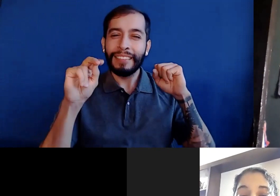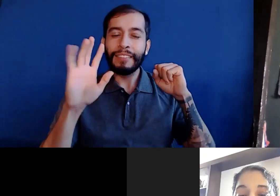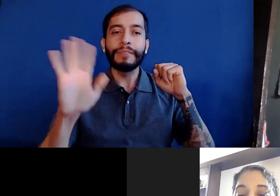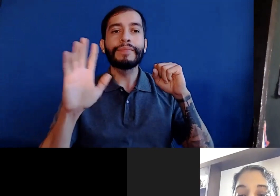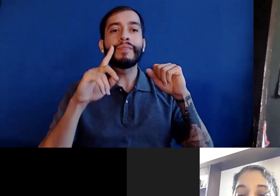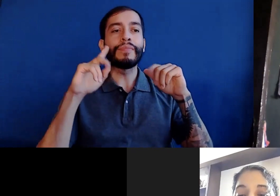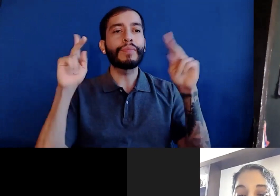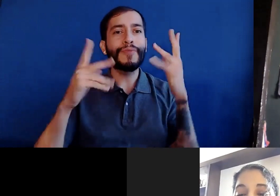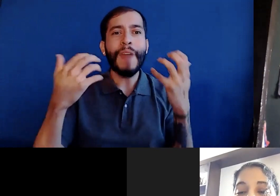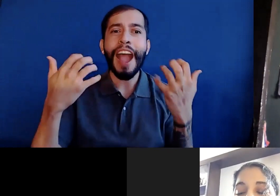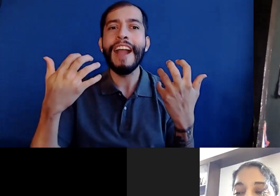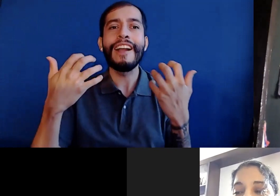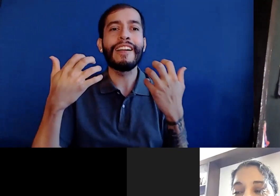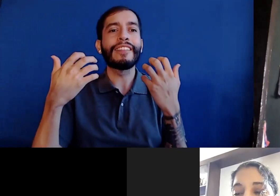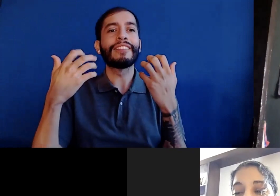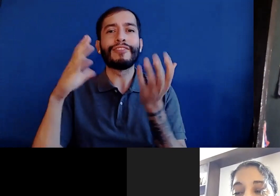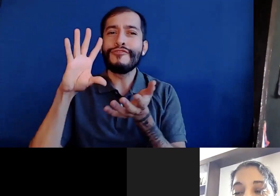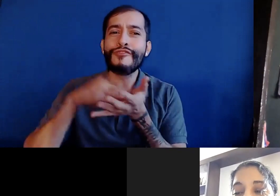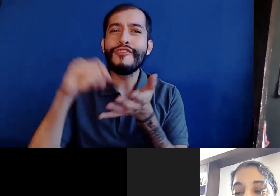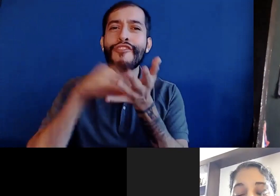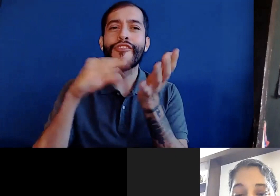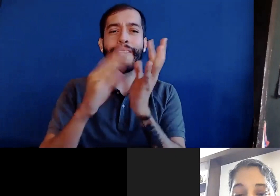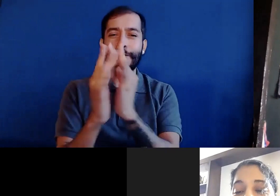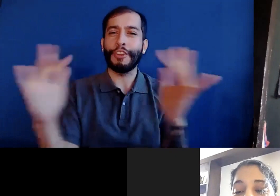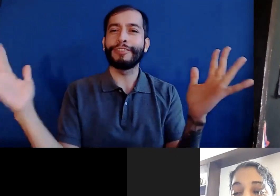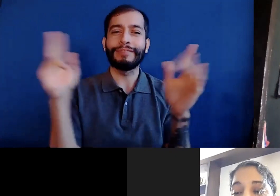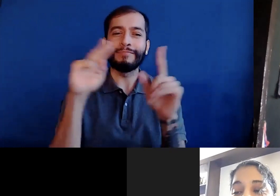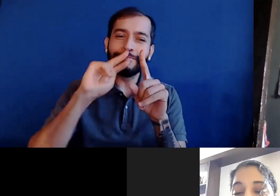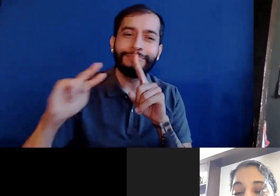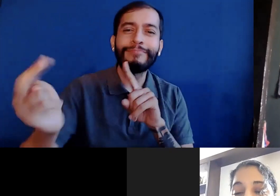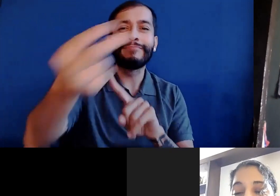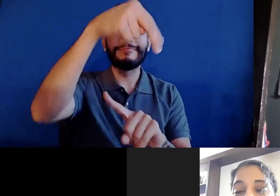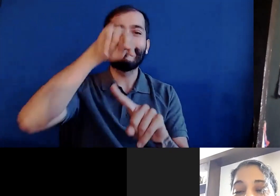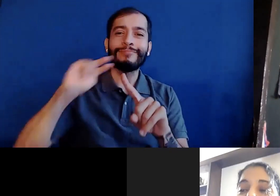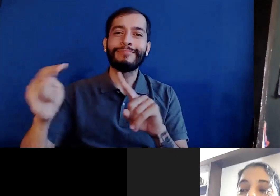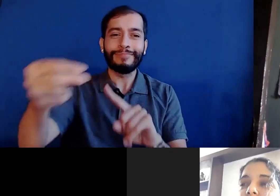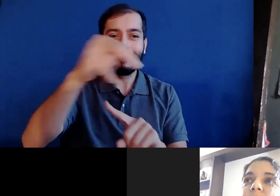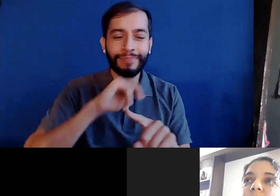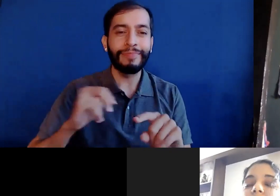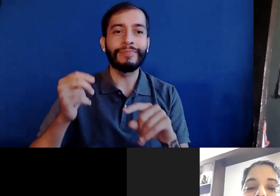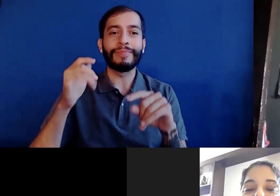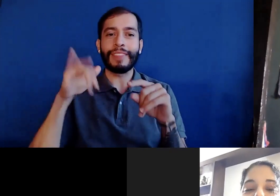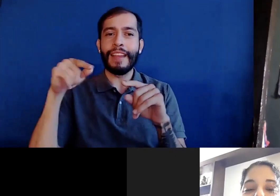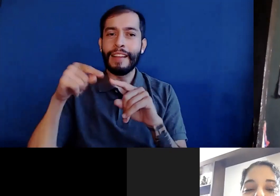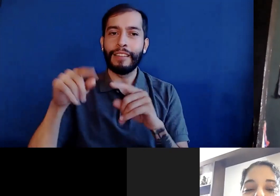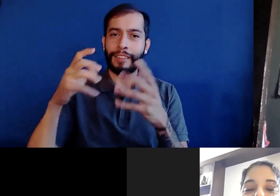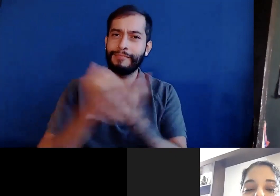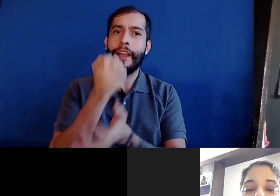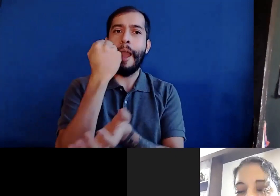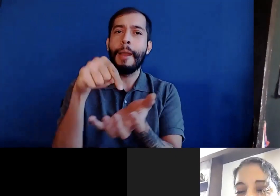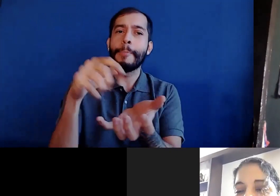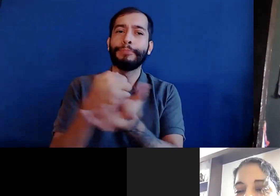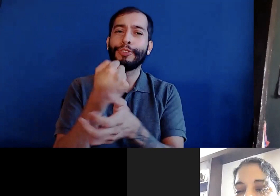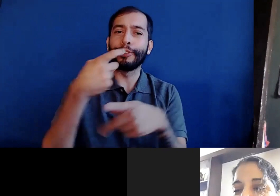I think the thing is, I think the opportunity is here and for folks to leap. And granted, I don't want to be dismissive. It is